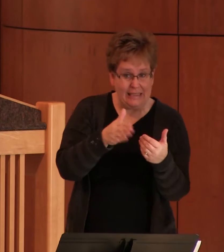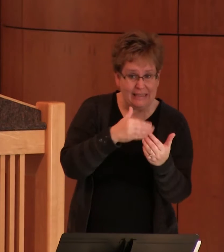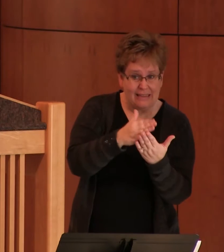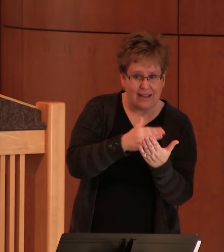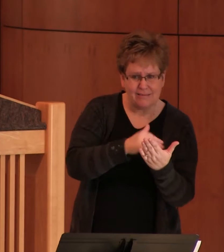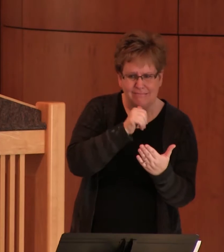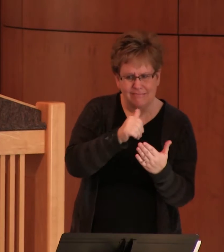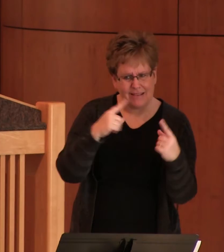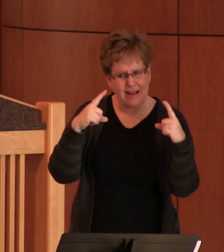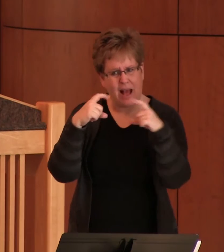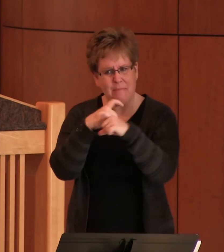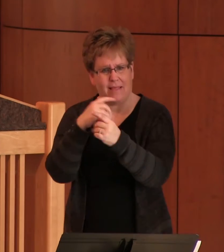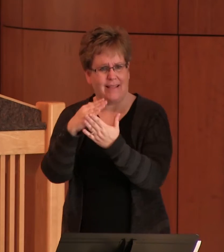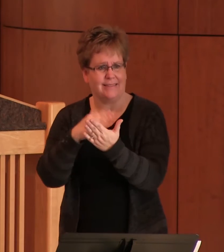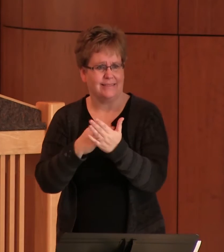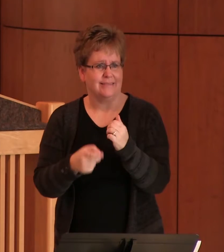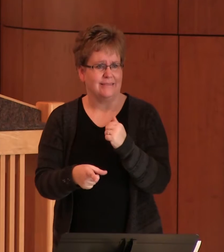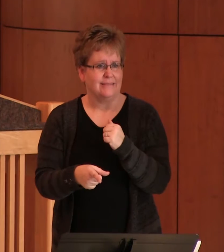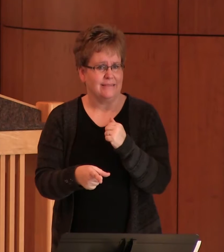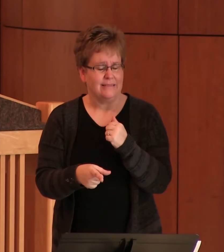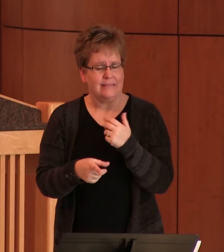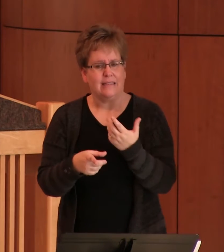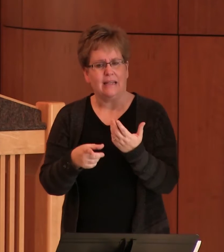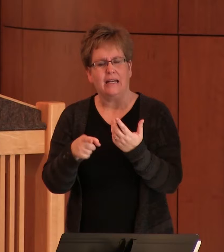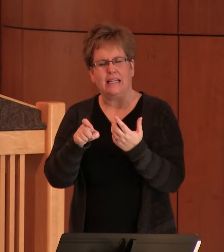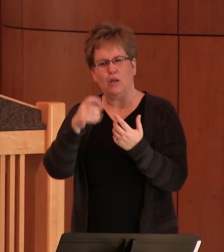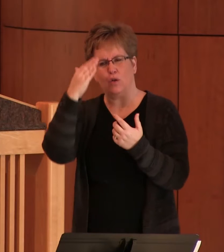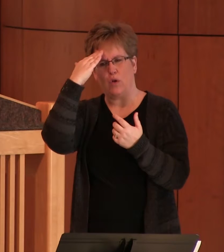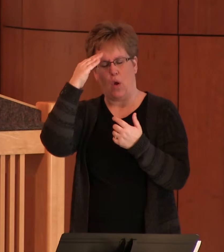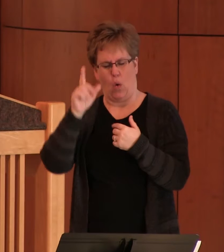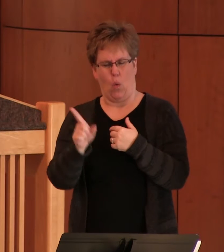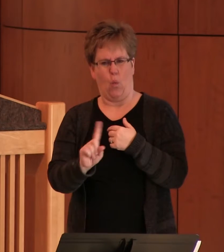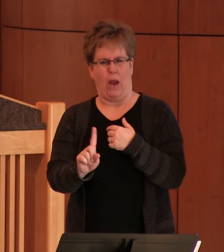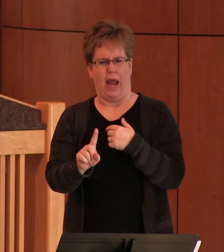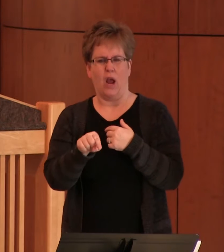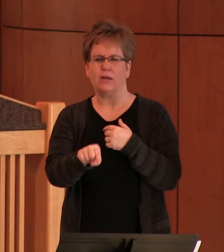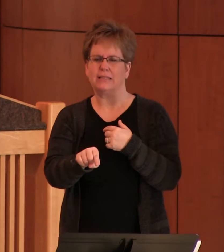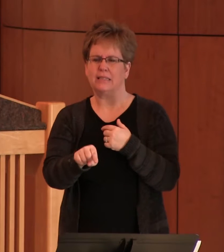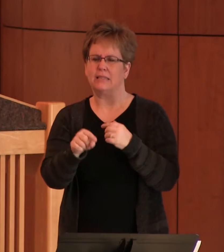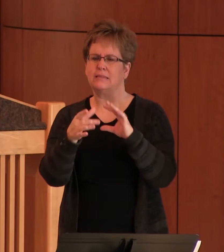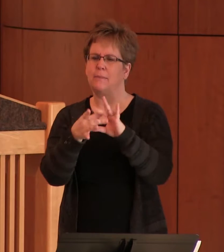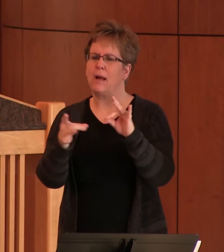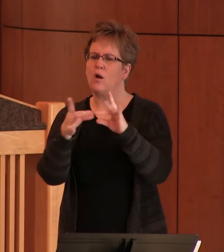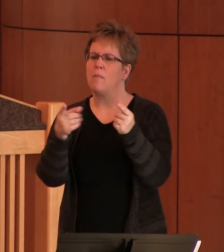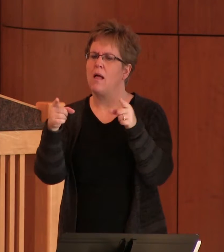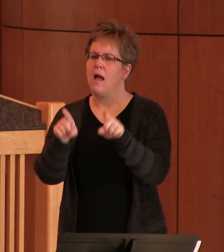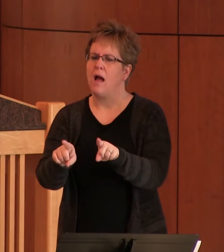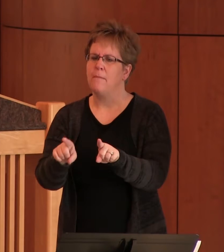nuanced. Now, in part, I think it helps to know where this parable sits in Matthew's gospel.